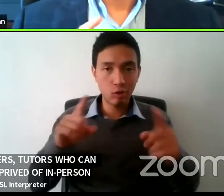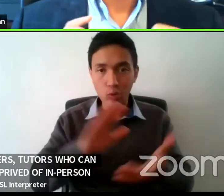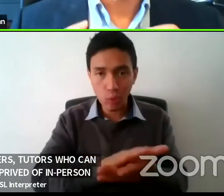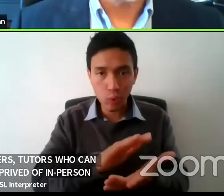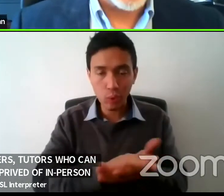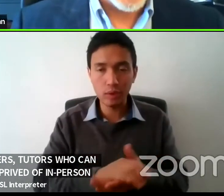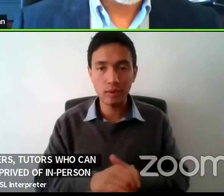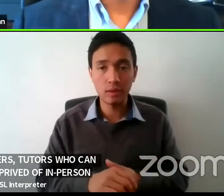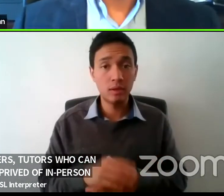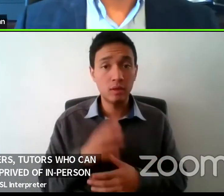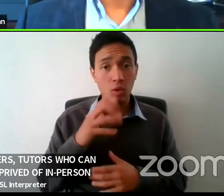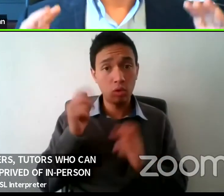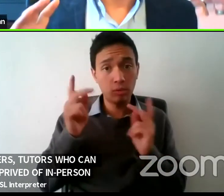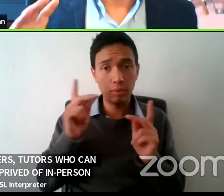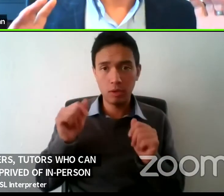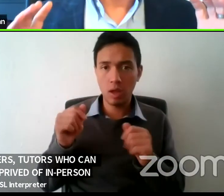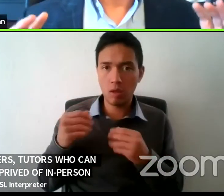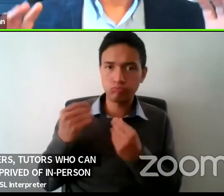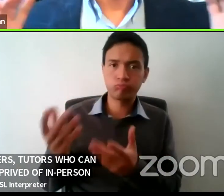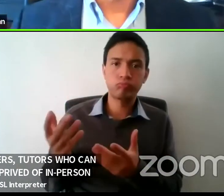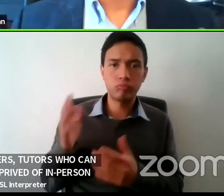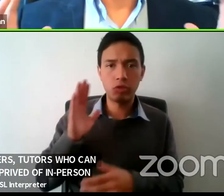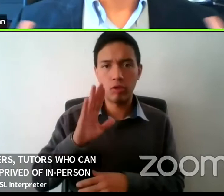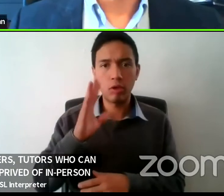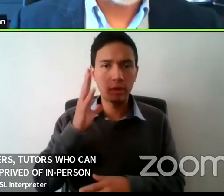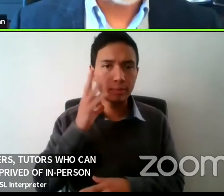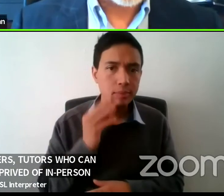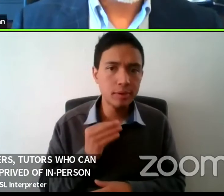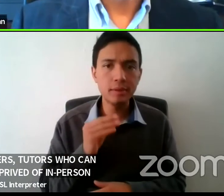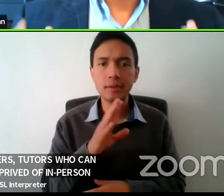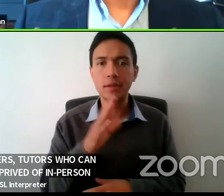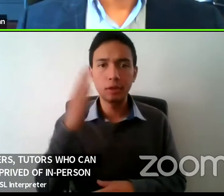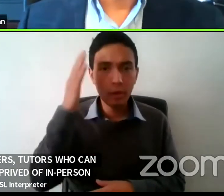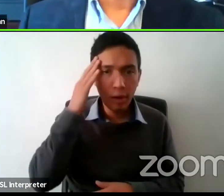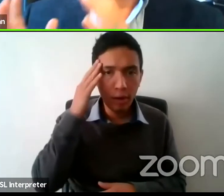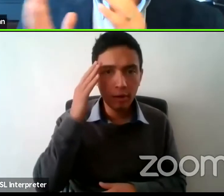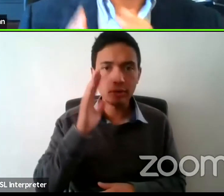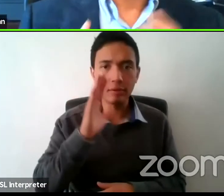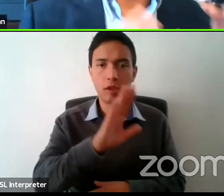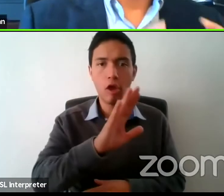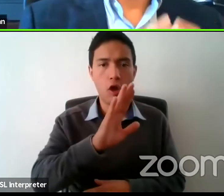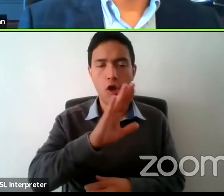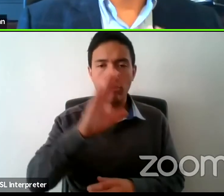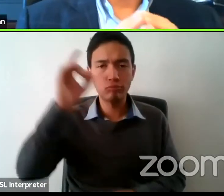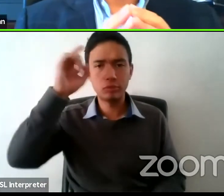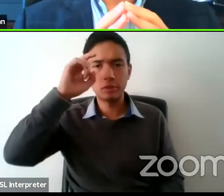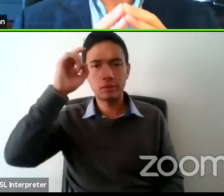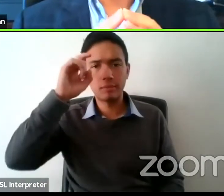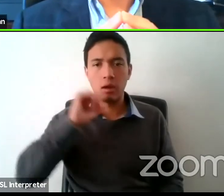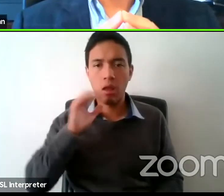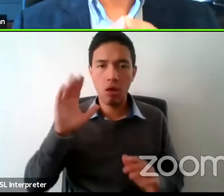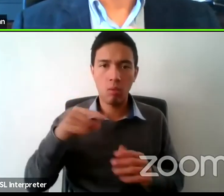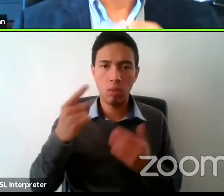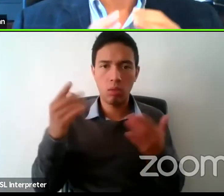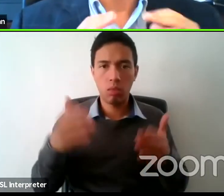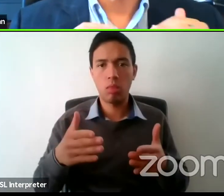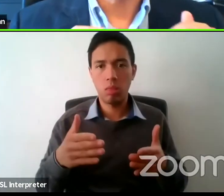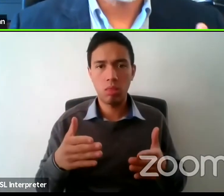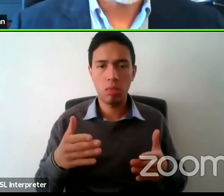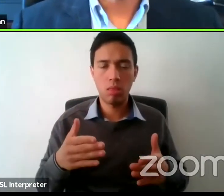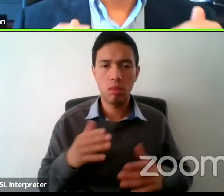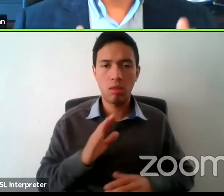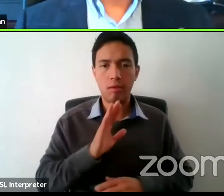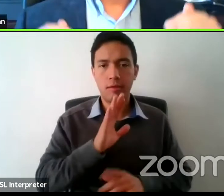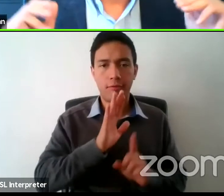contribute their experience and knowledge and sage, as opposed to just focus on